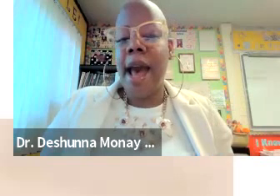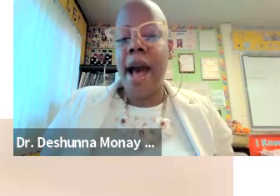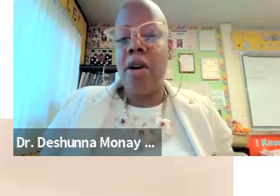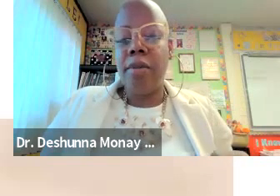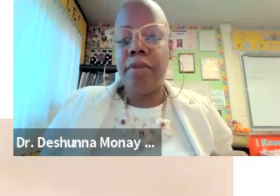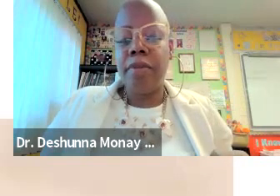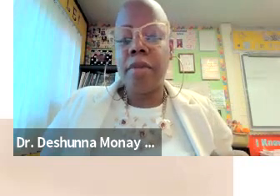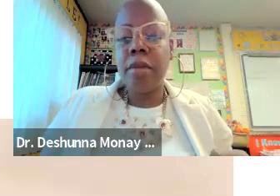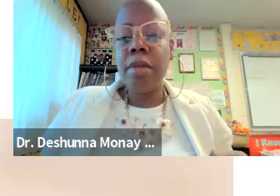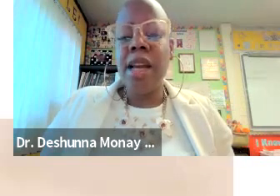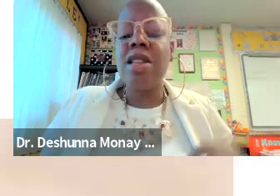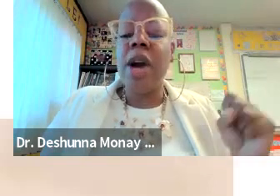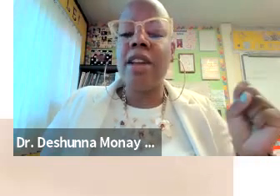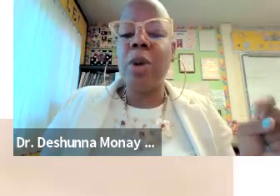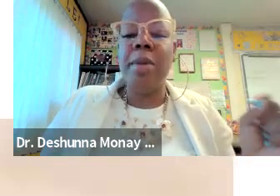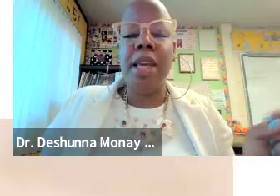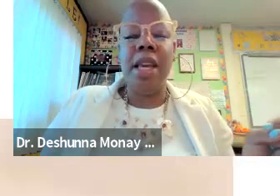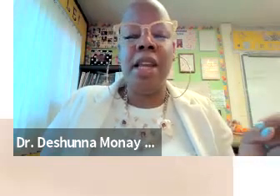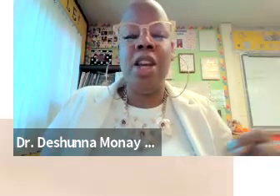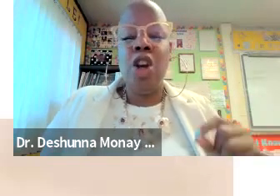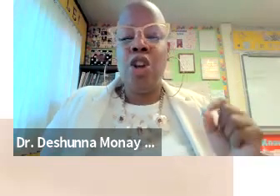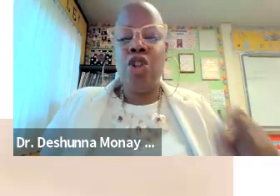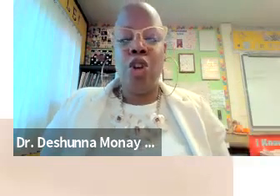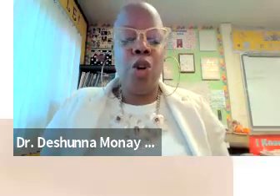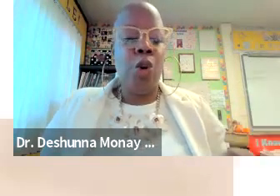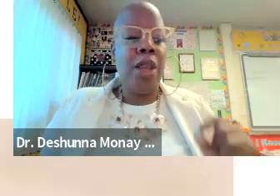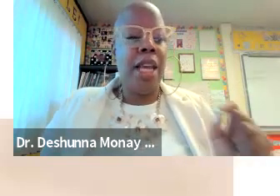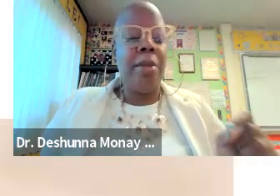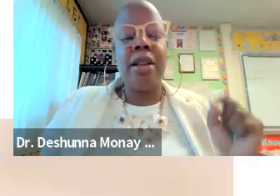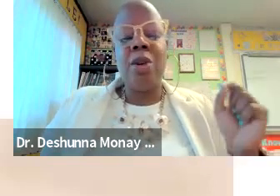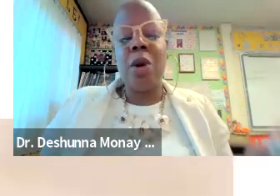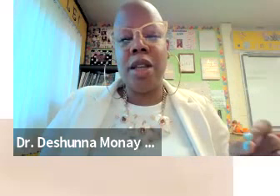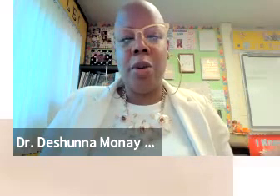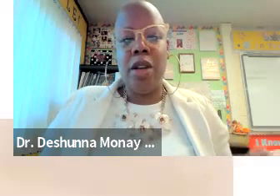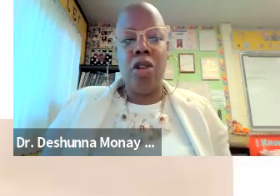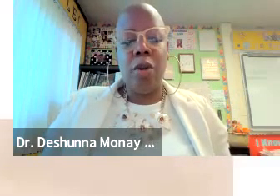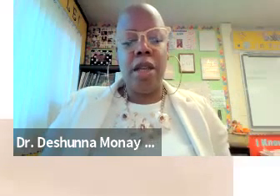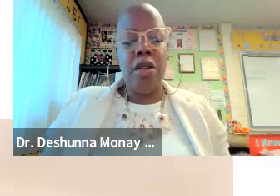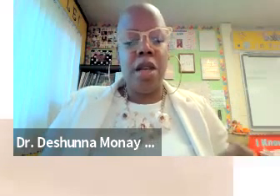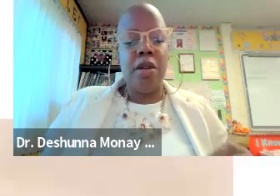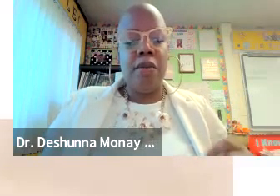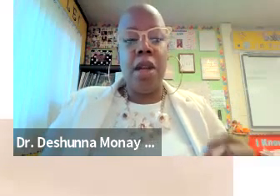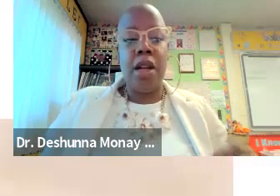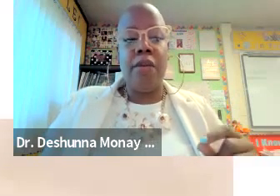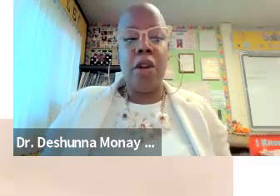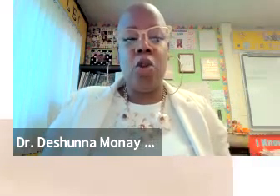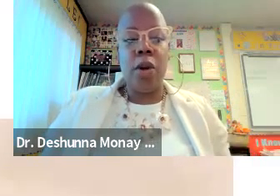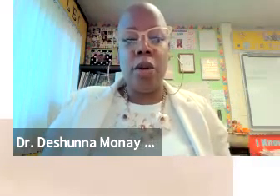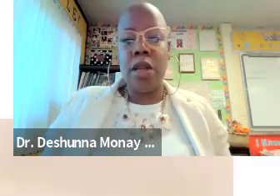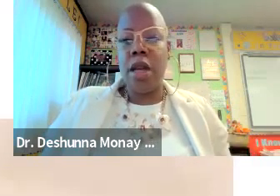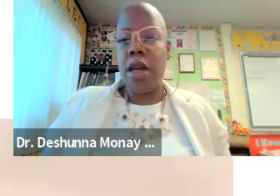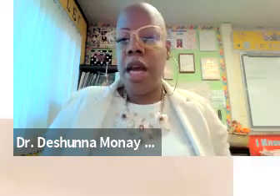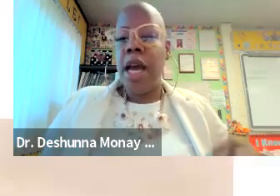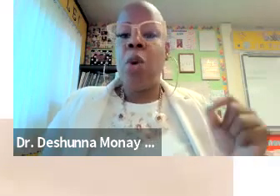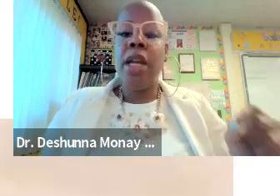me how. And so as we begin to think about the work that we do with these